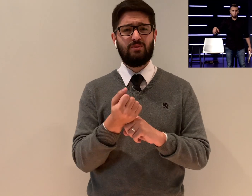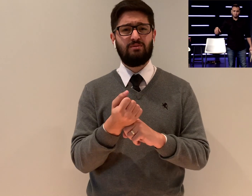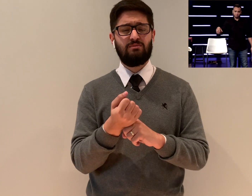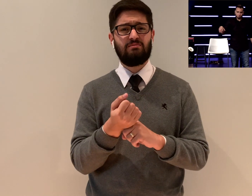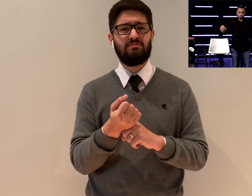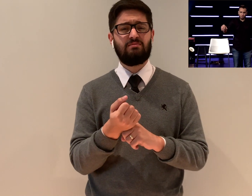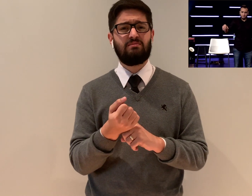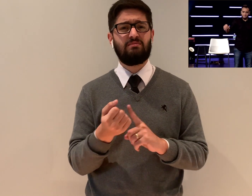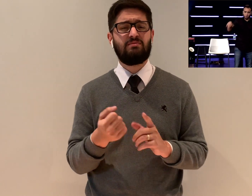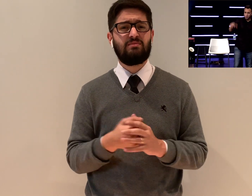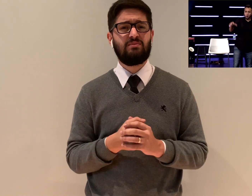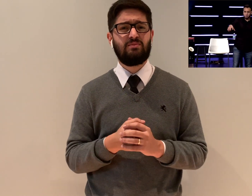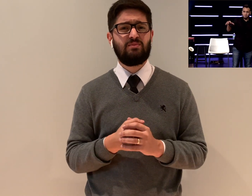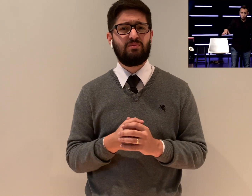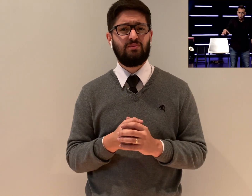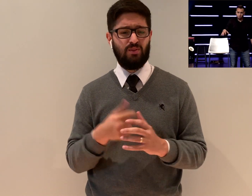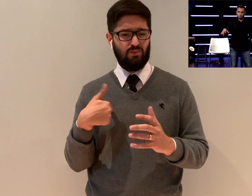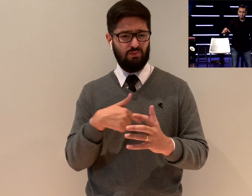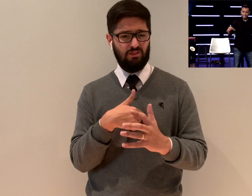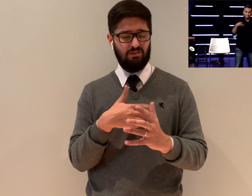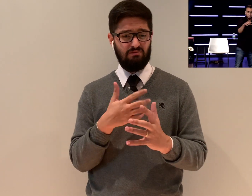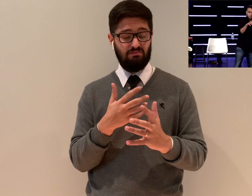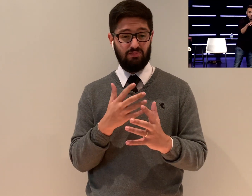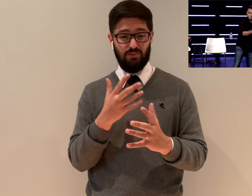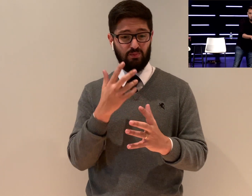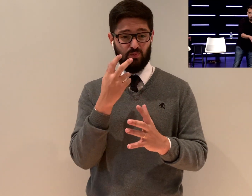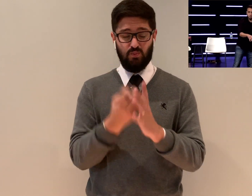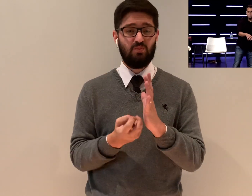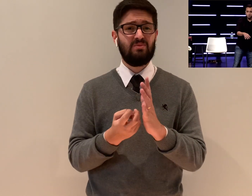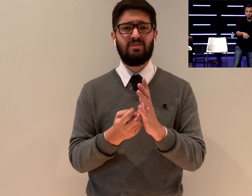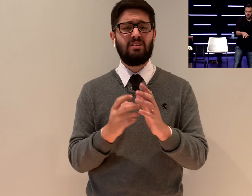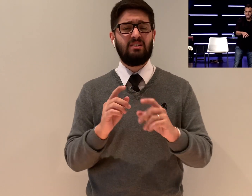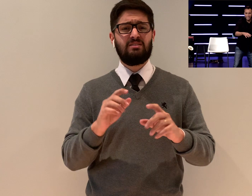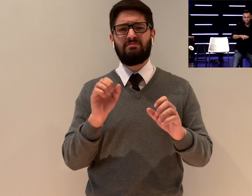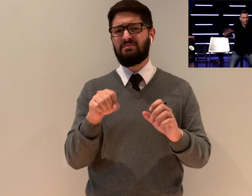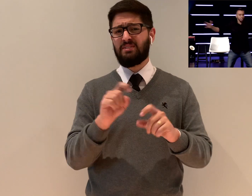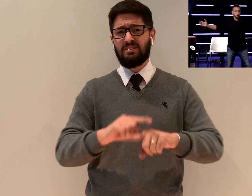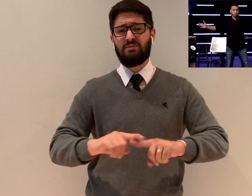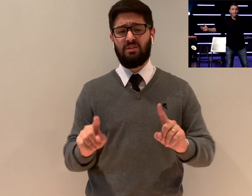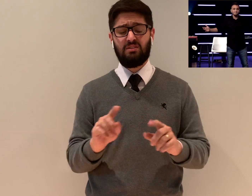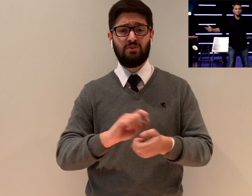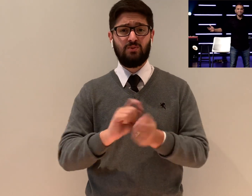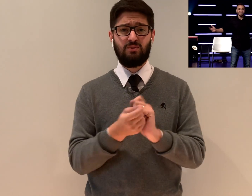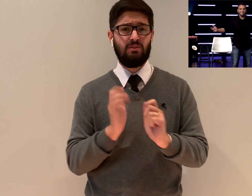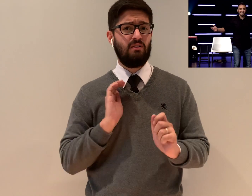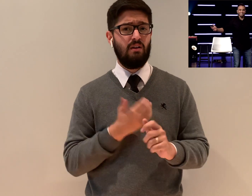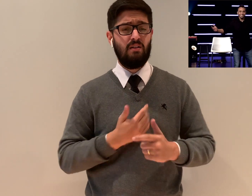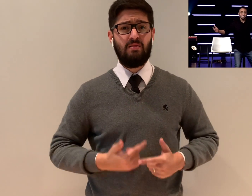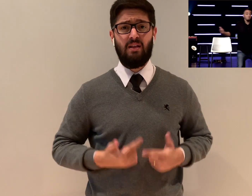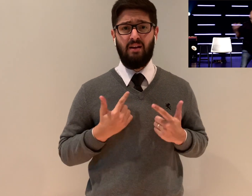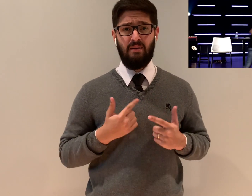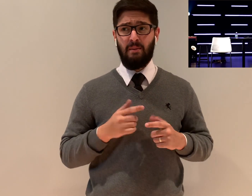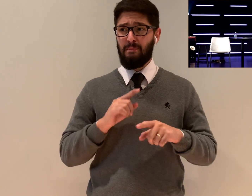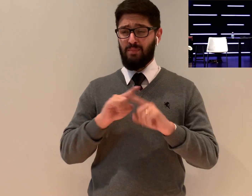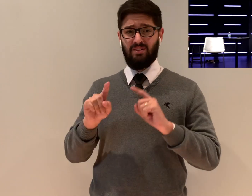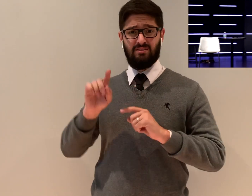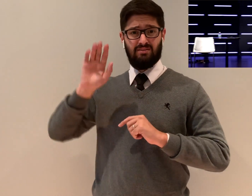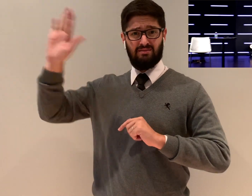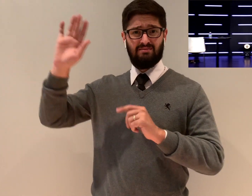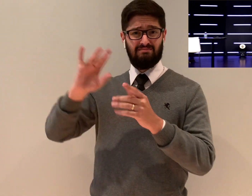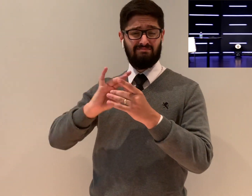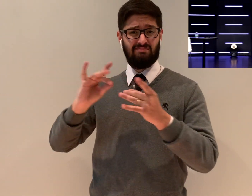through, that we are in the middle of, is different, it has changed our life, the